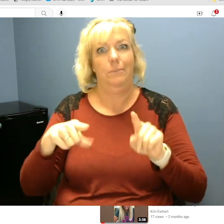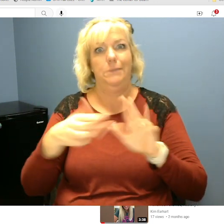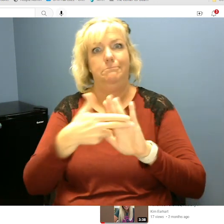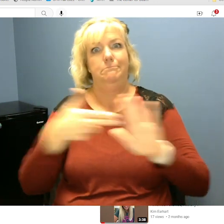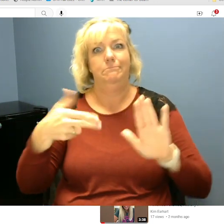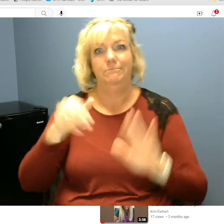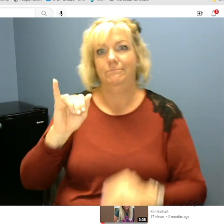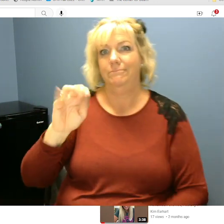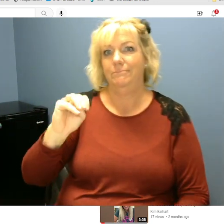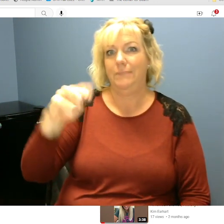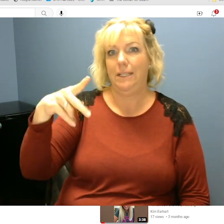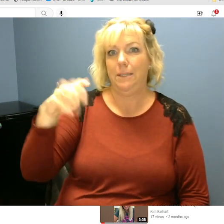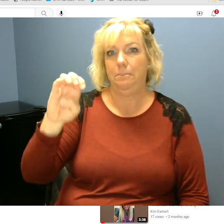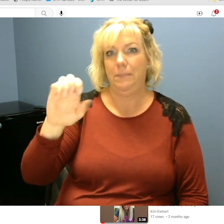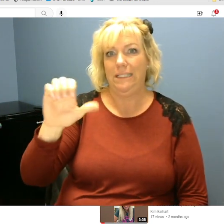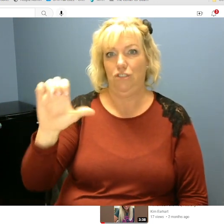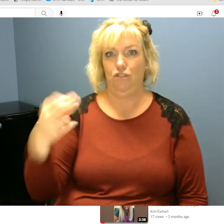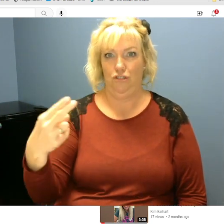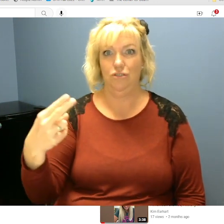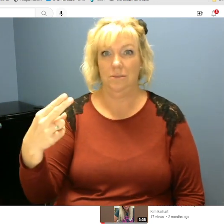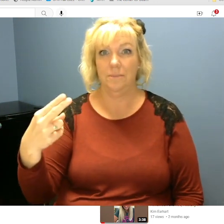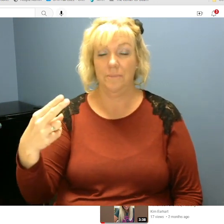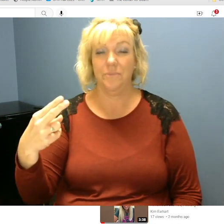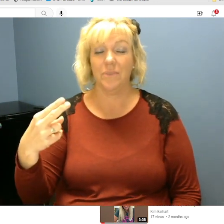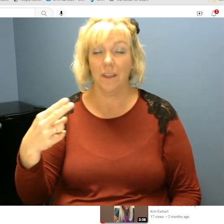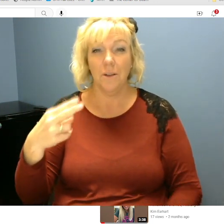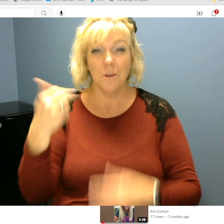pass legislation, and then Johnson will